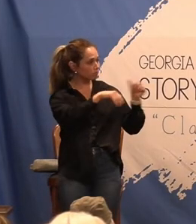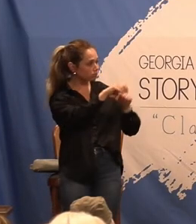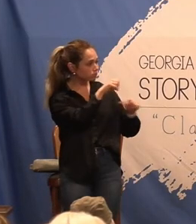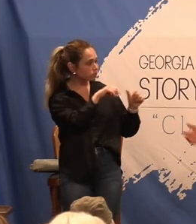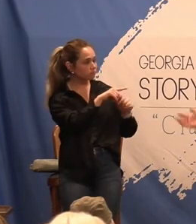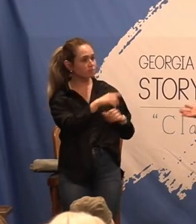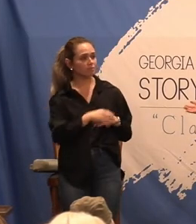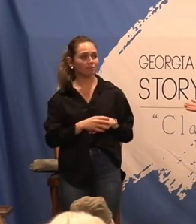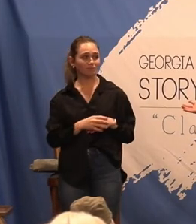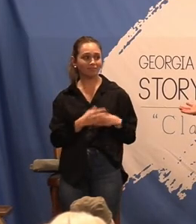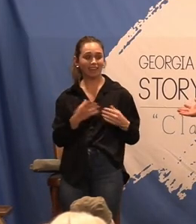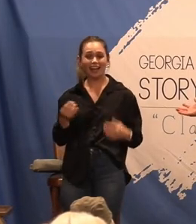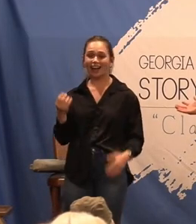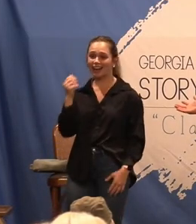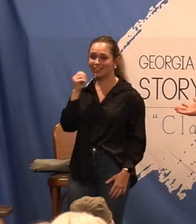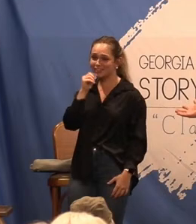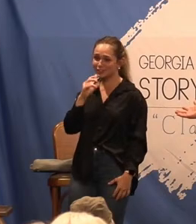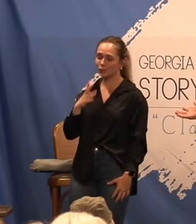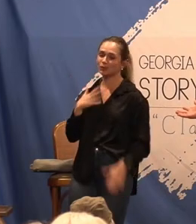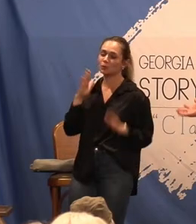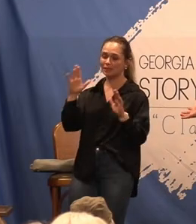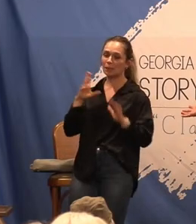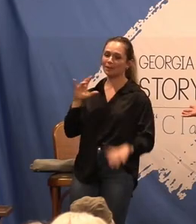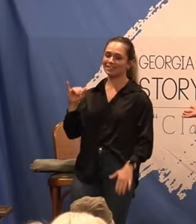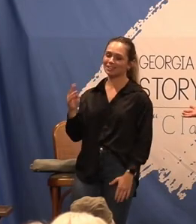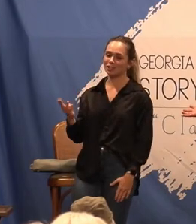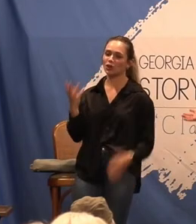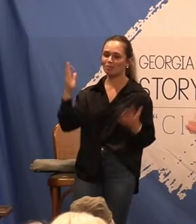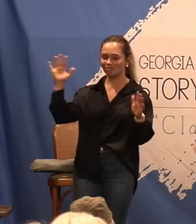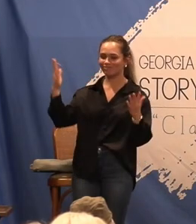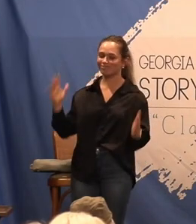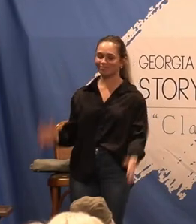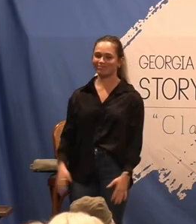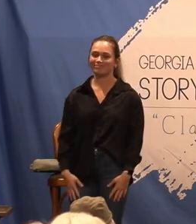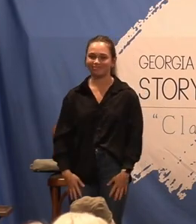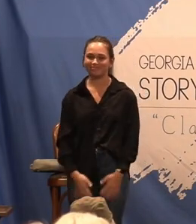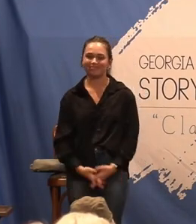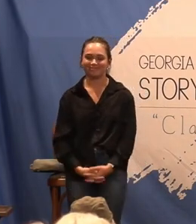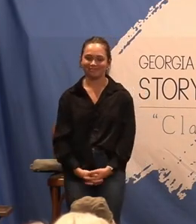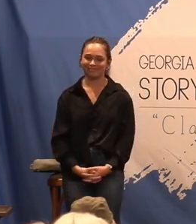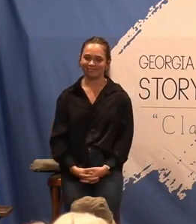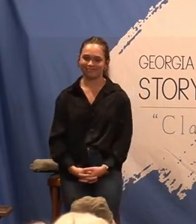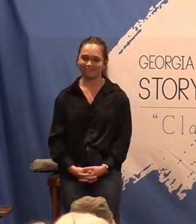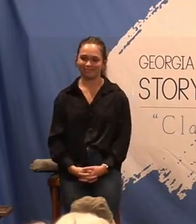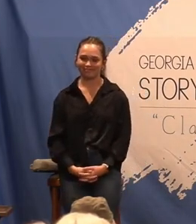storytellers. And this young lady is doing an amazing job. Give her a round of applause.